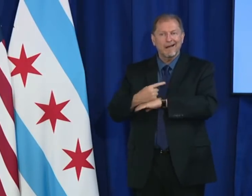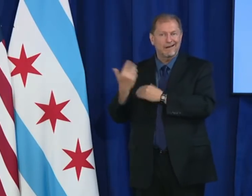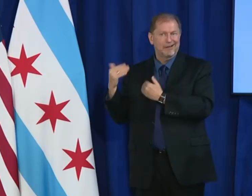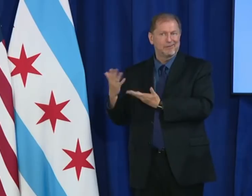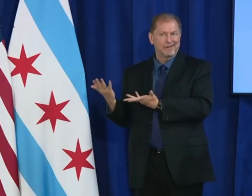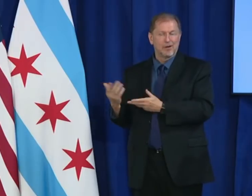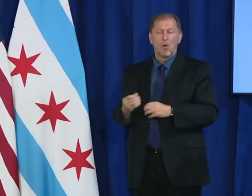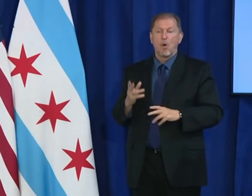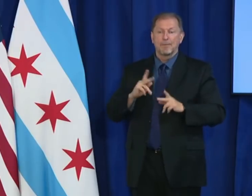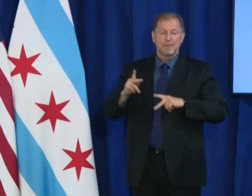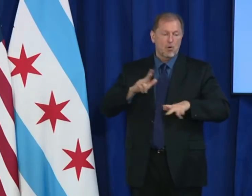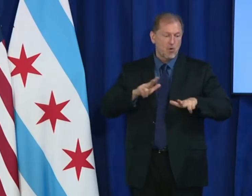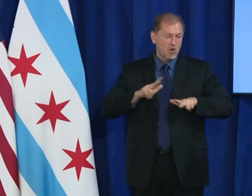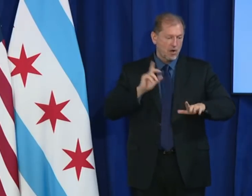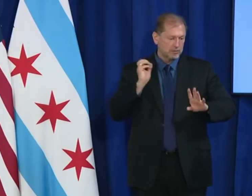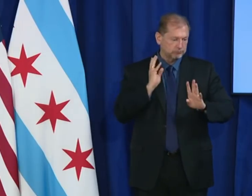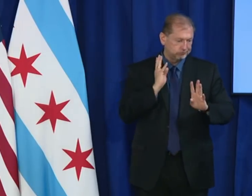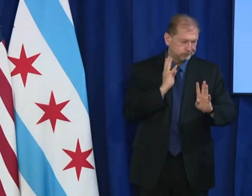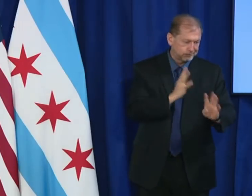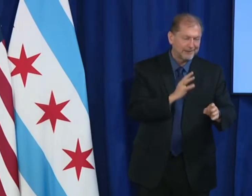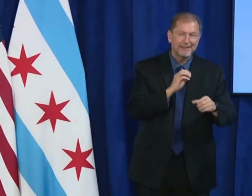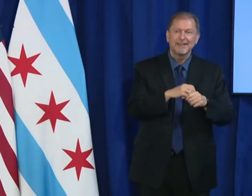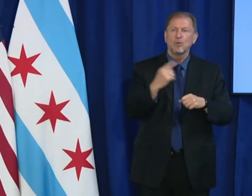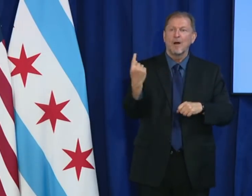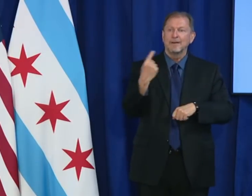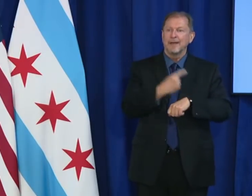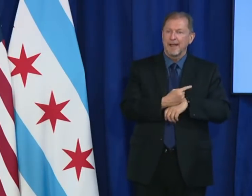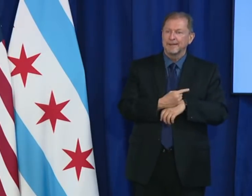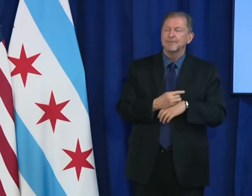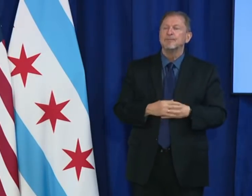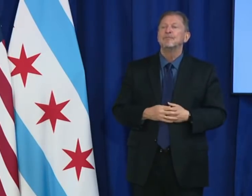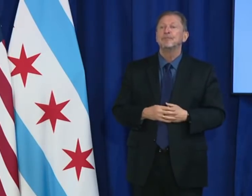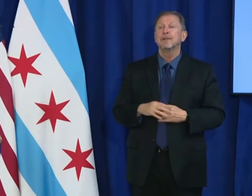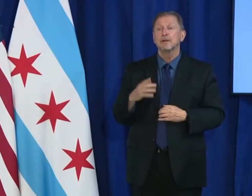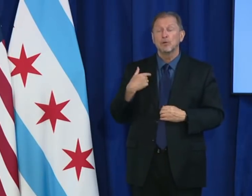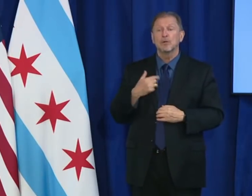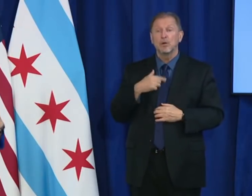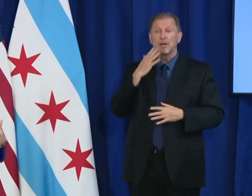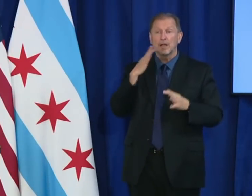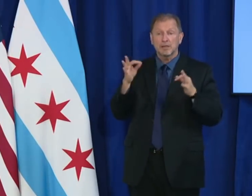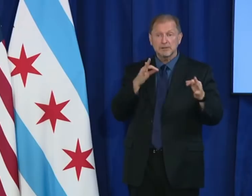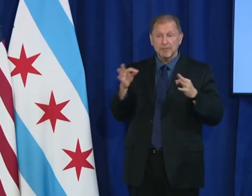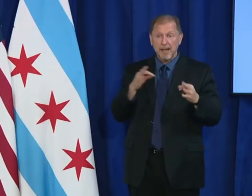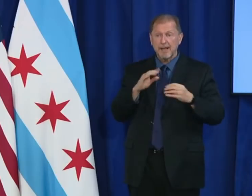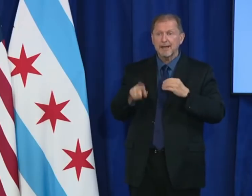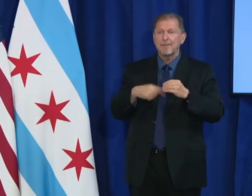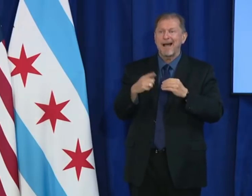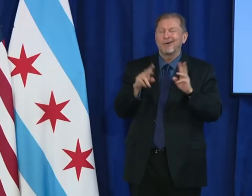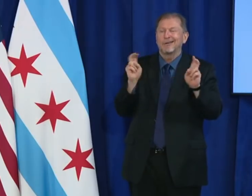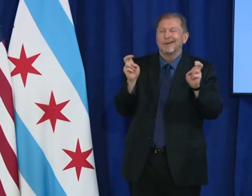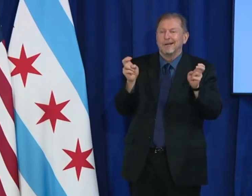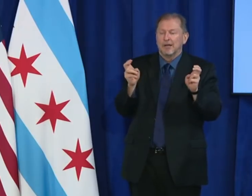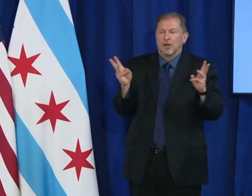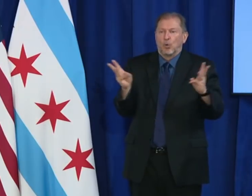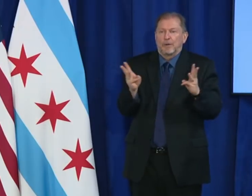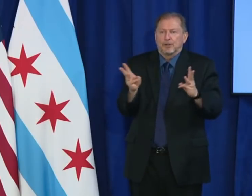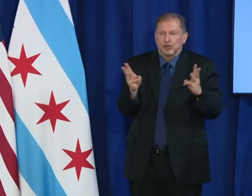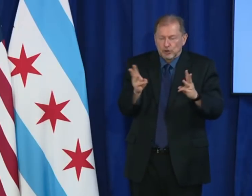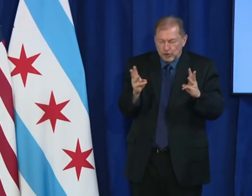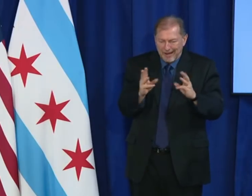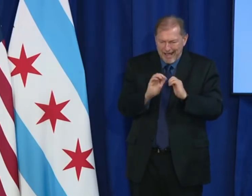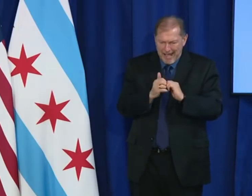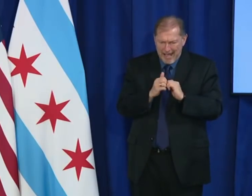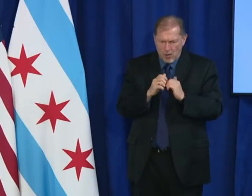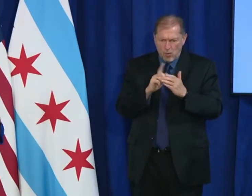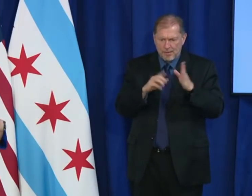can even walk up in one day. Some of what we're going to be sharing related to winterization and moving to some other approaches is in line